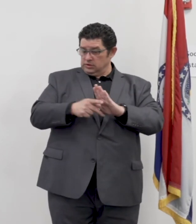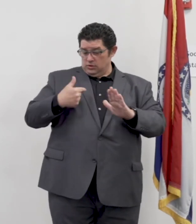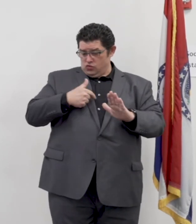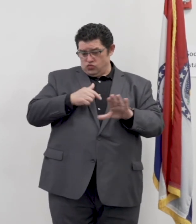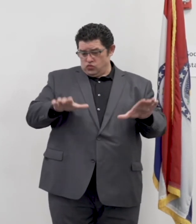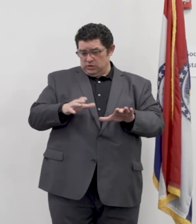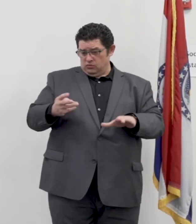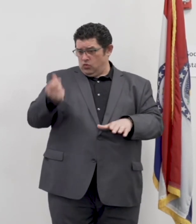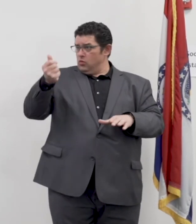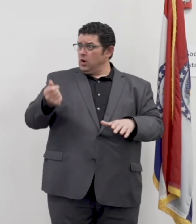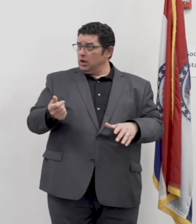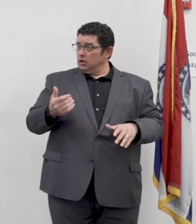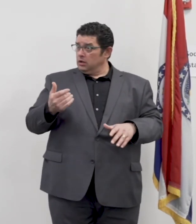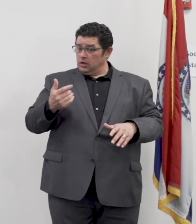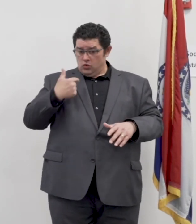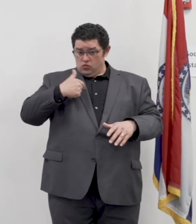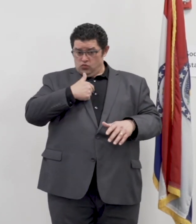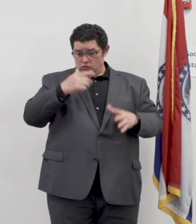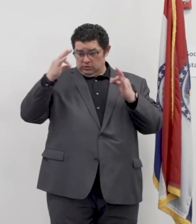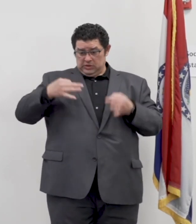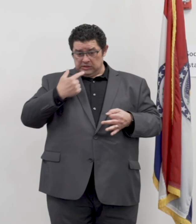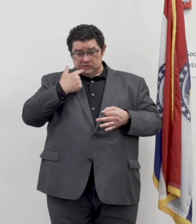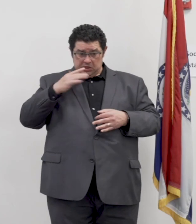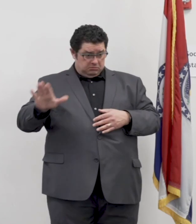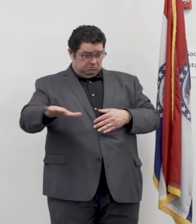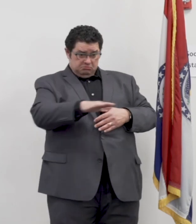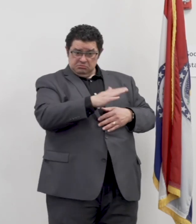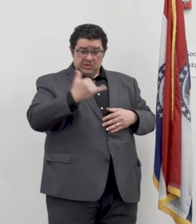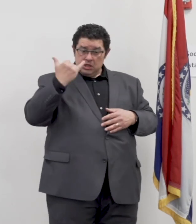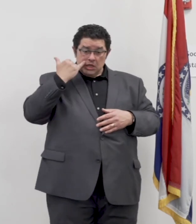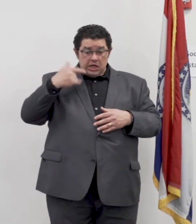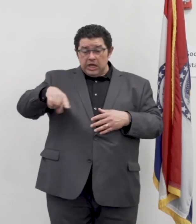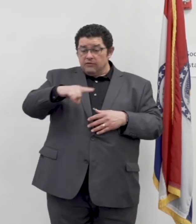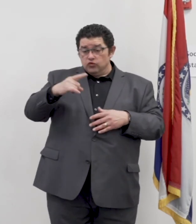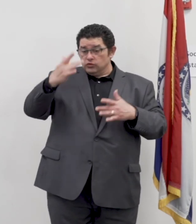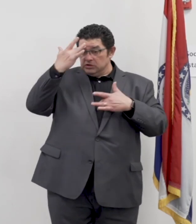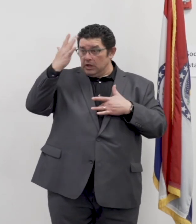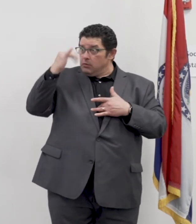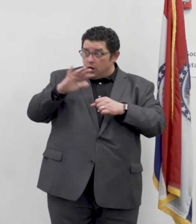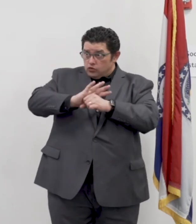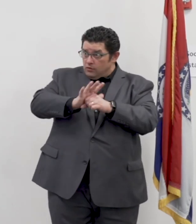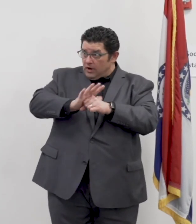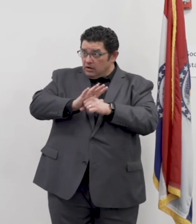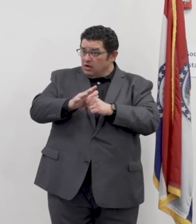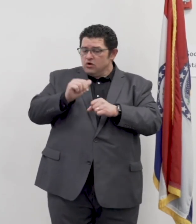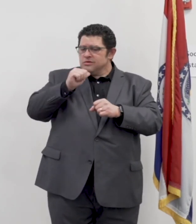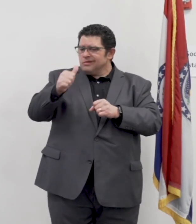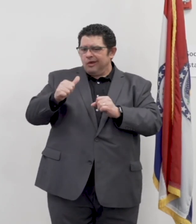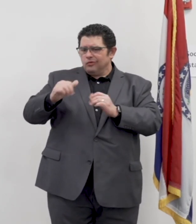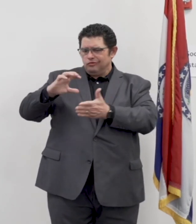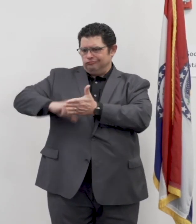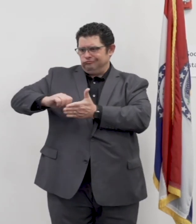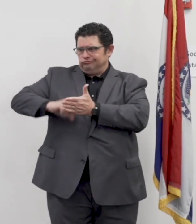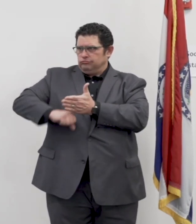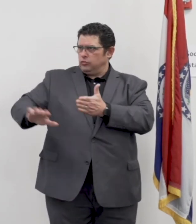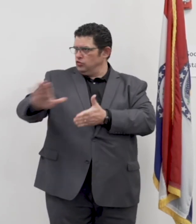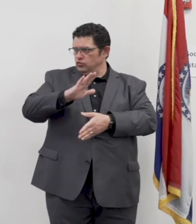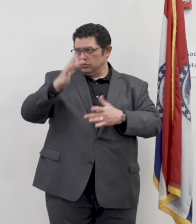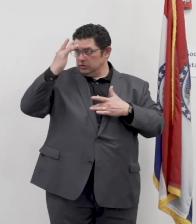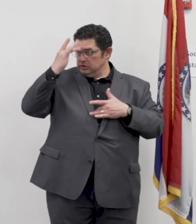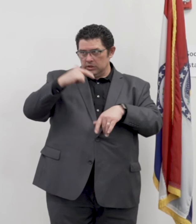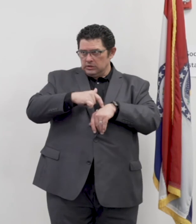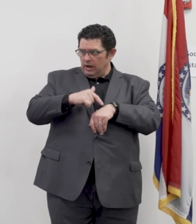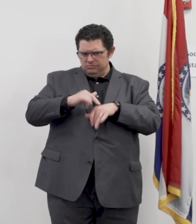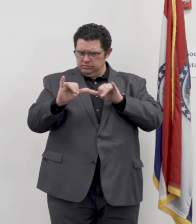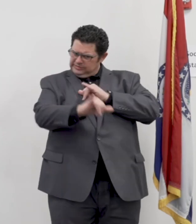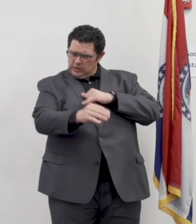said, if you're sick from COVID-19, it won't count against your sick time. We will try and protect you and keep you whole as much as possible, because